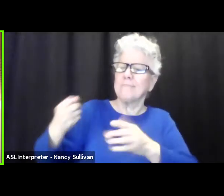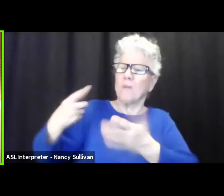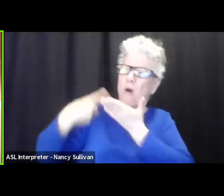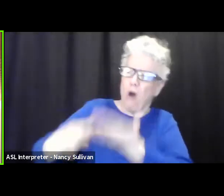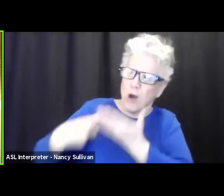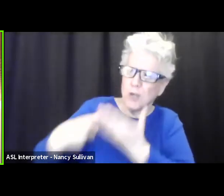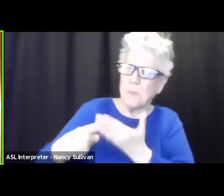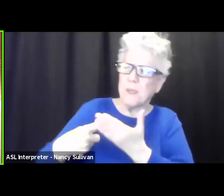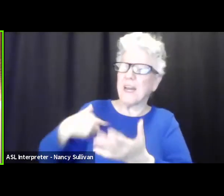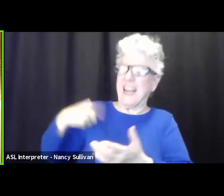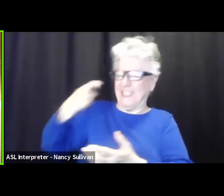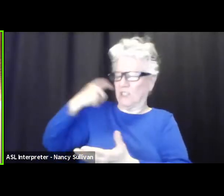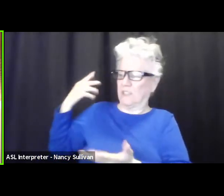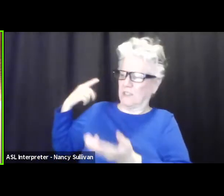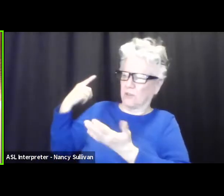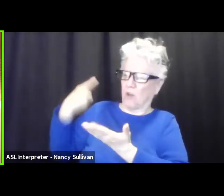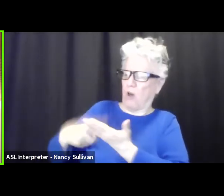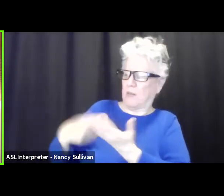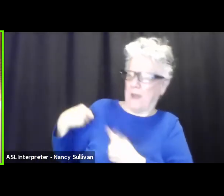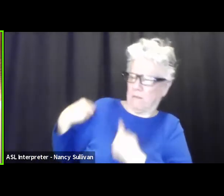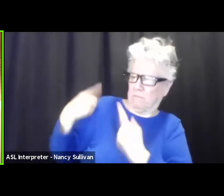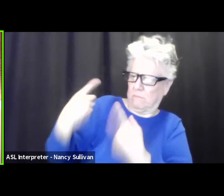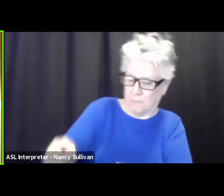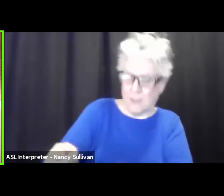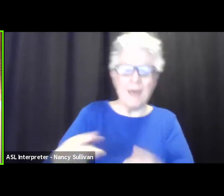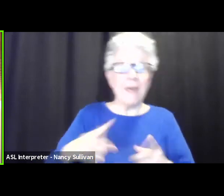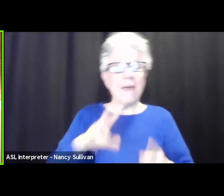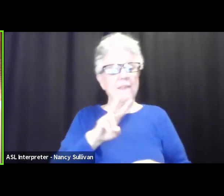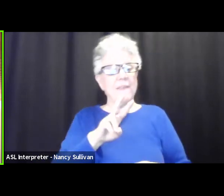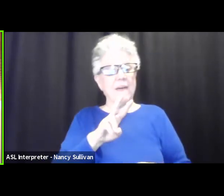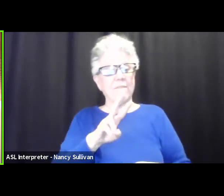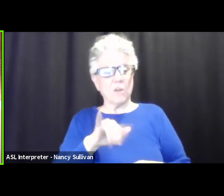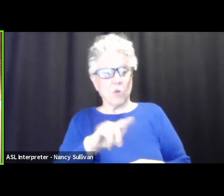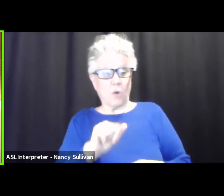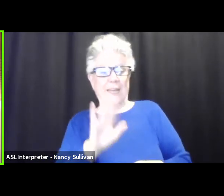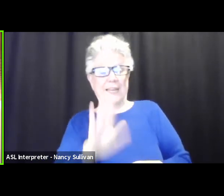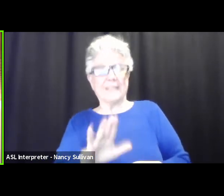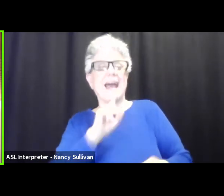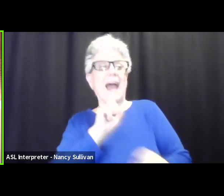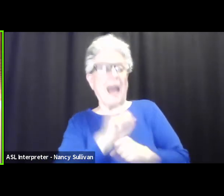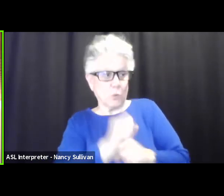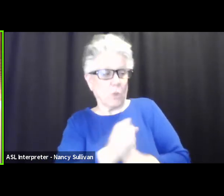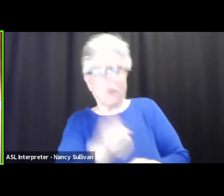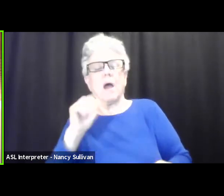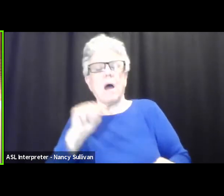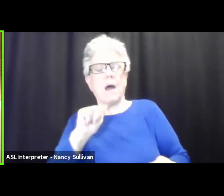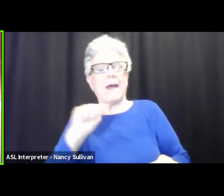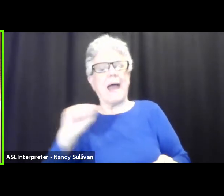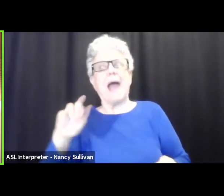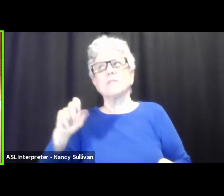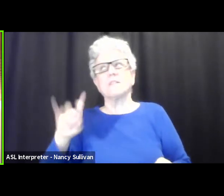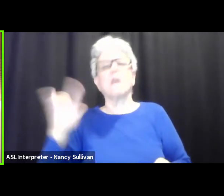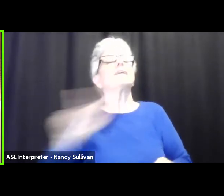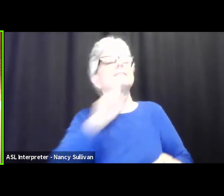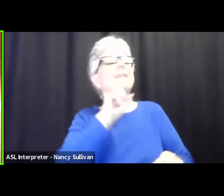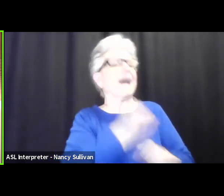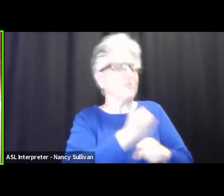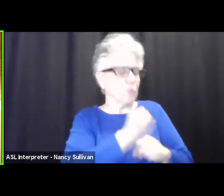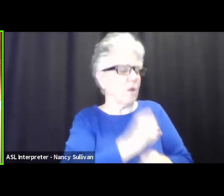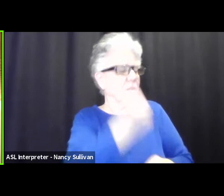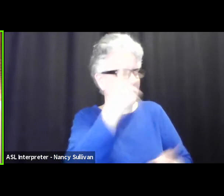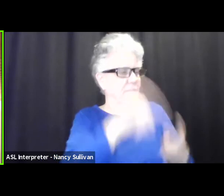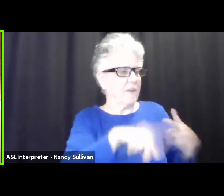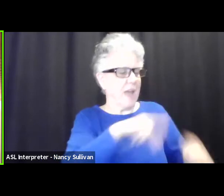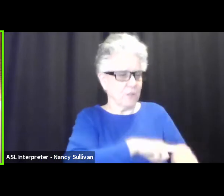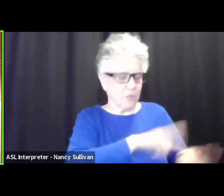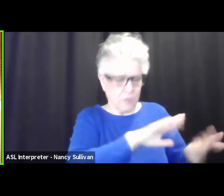account. Specifically, Aristotle's actual understanding of the condition of the natural slave, Aquinas' understanding of those who lack the use of